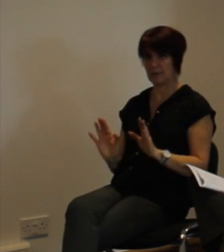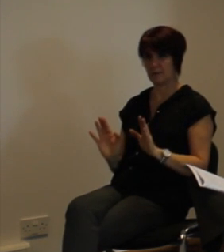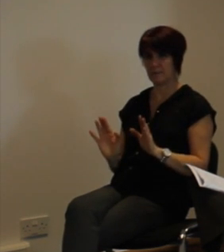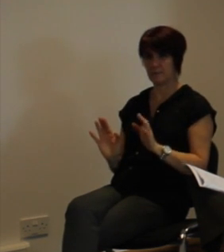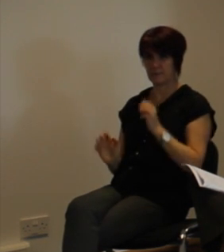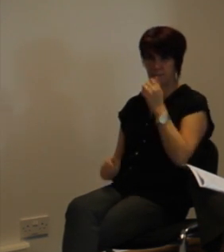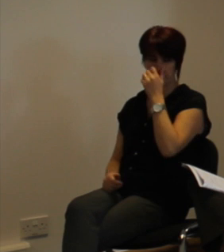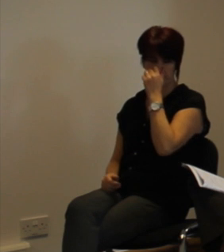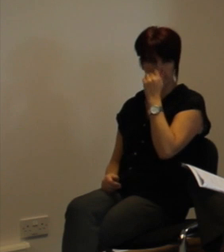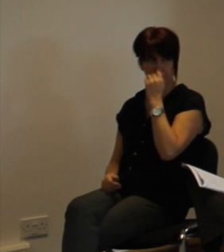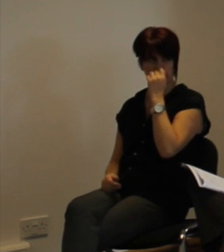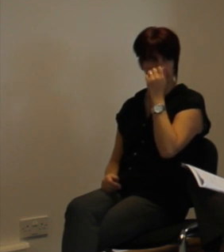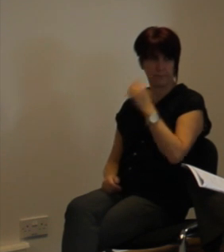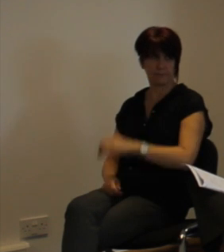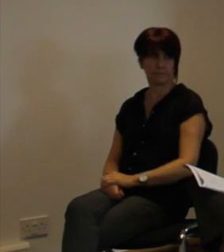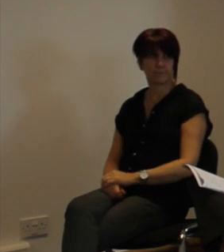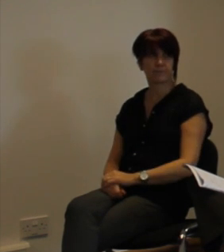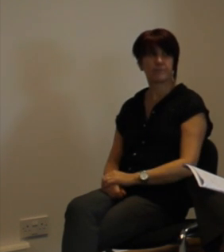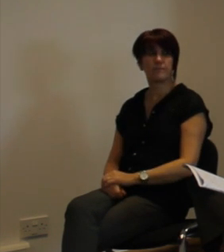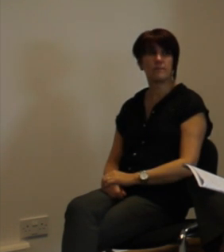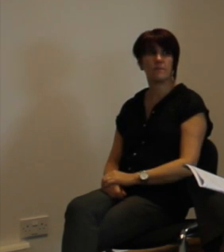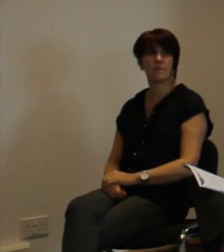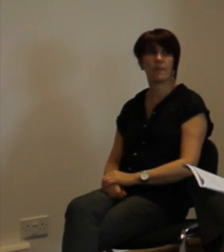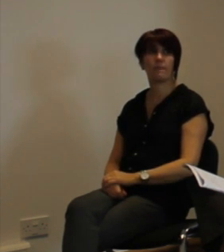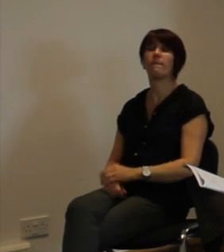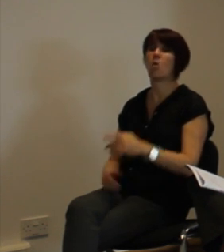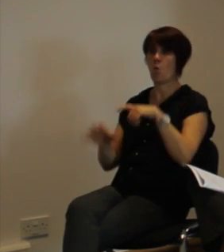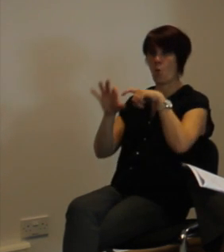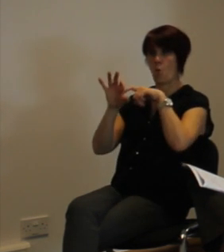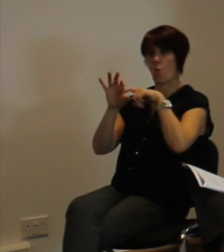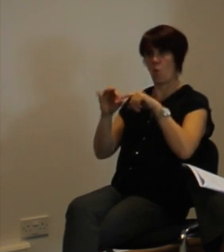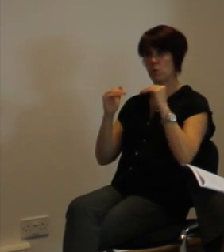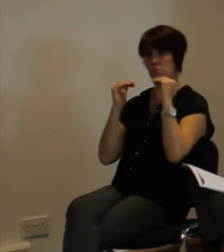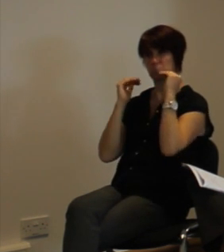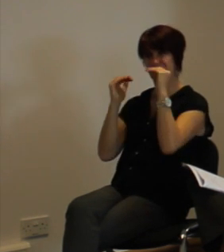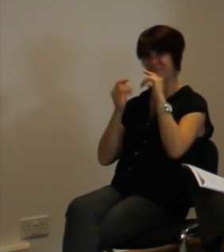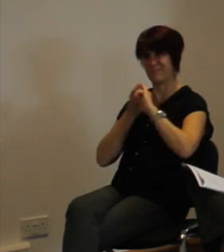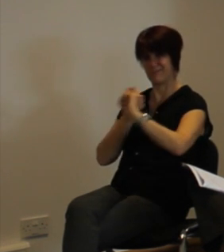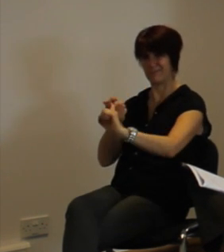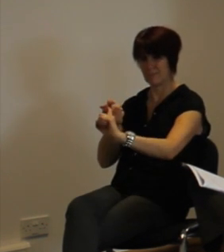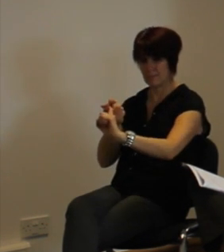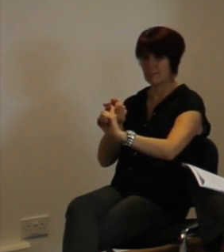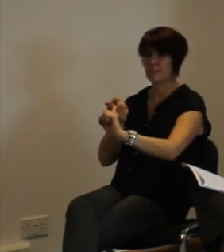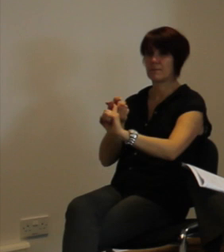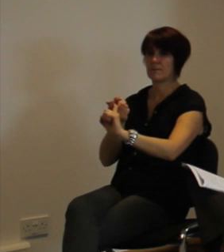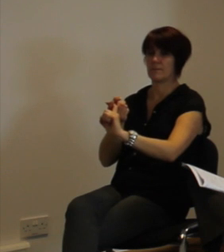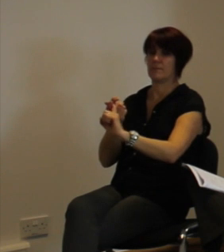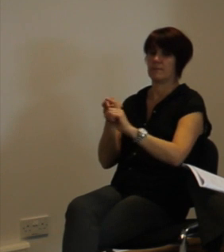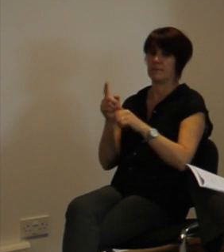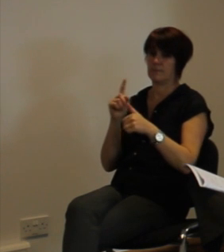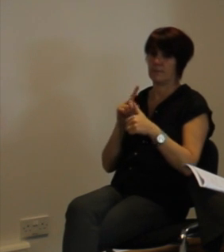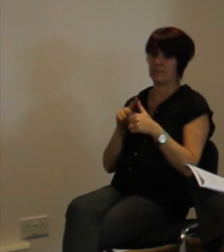be at the top. So in order to maintain quality in your assessment and in your procedures, and